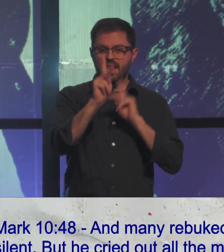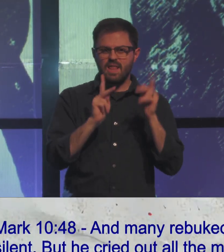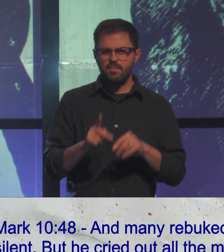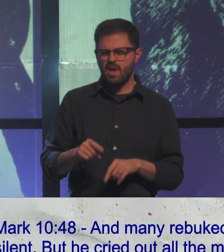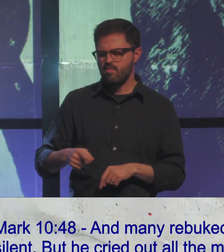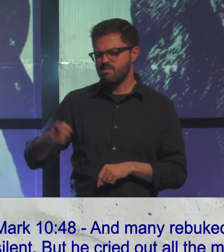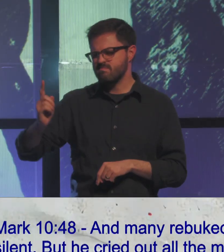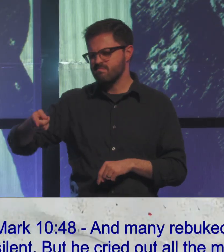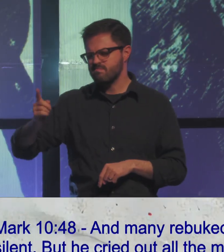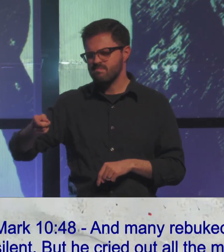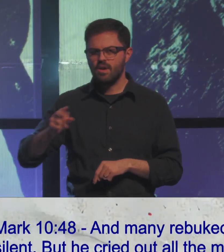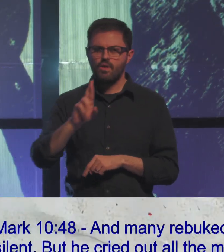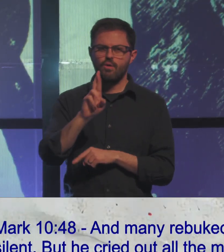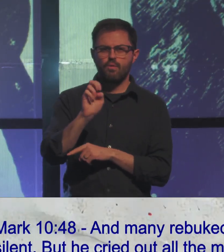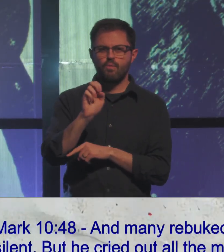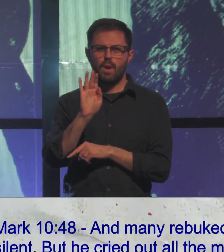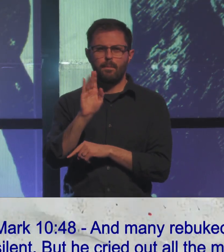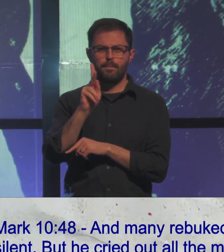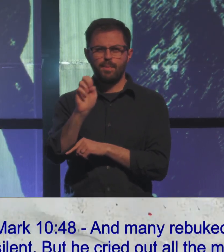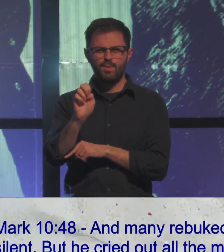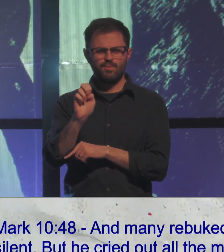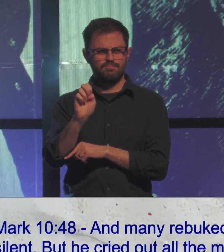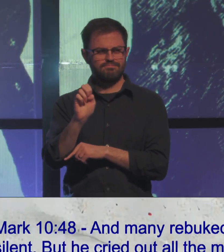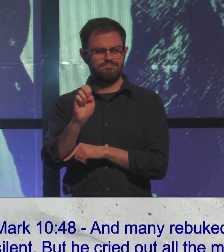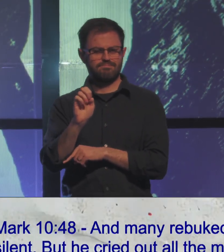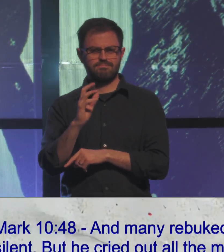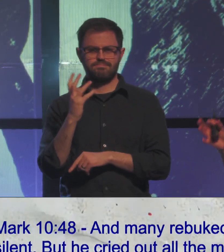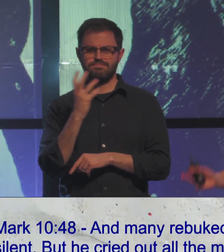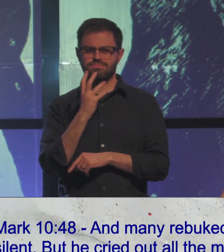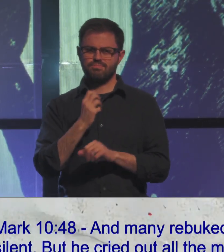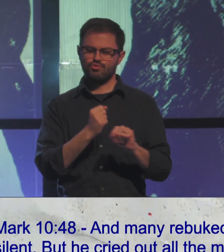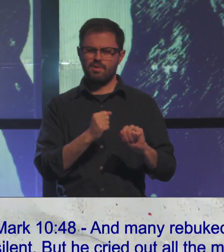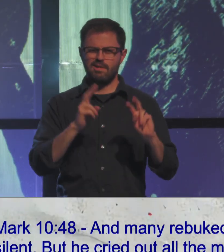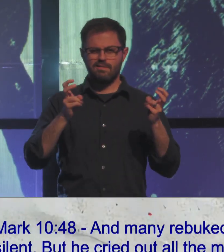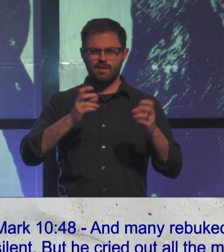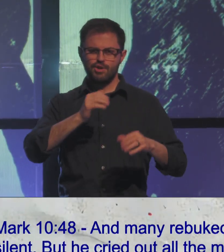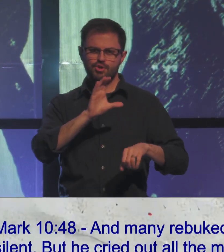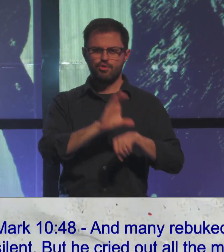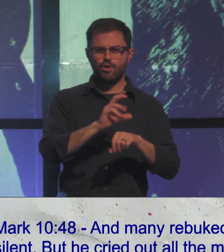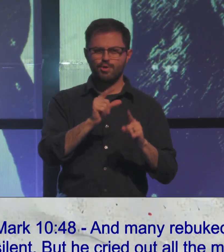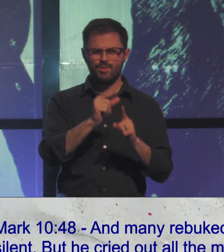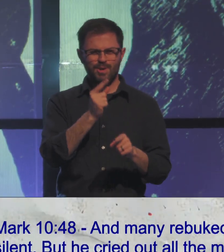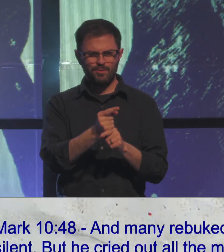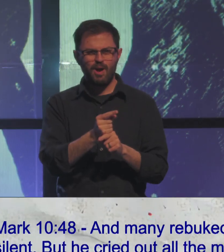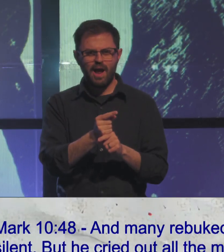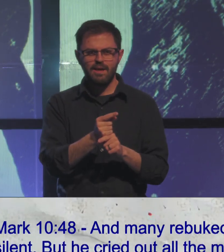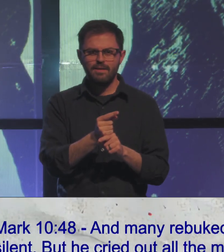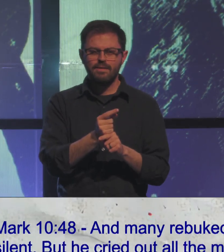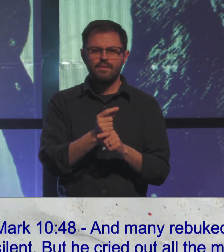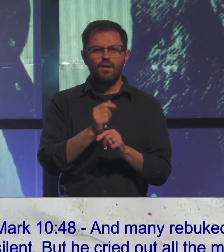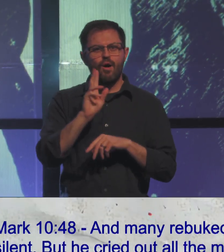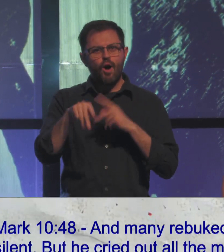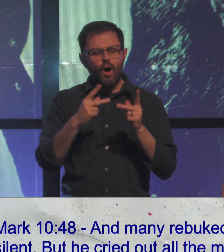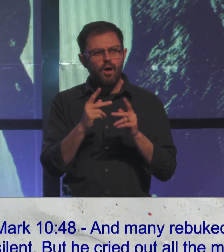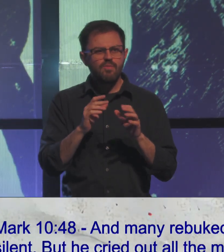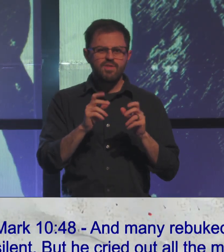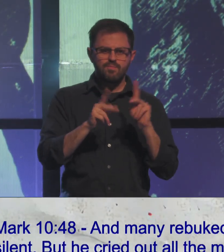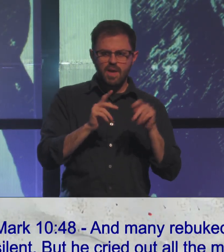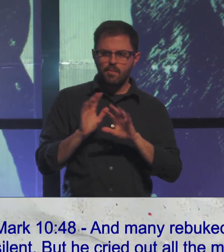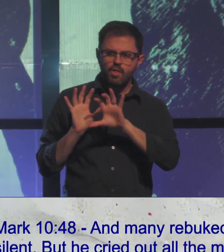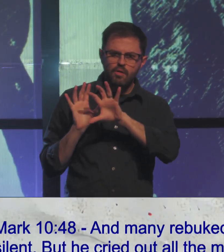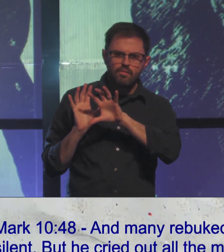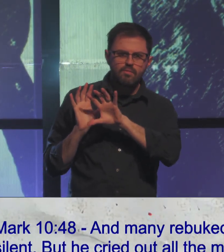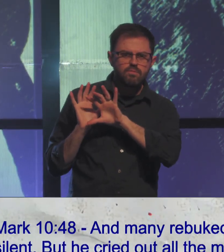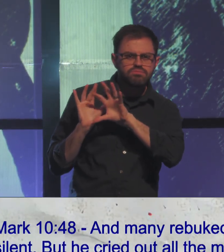a churchy word to me. All these people following Jesus, and the first thing that we learn about them is that they rebuke